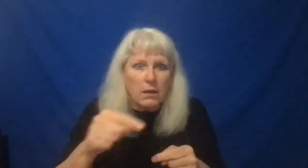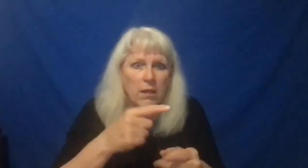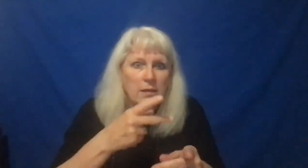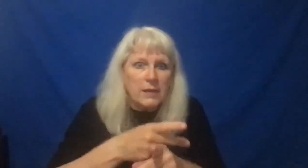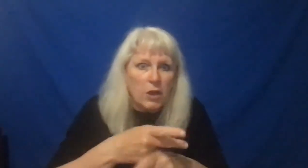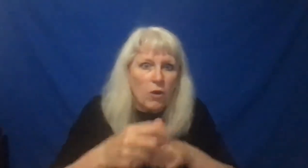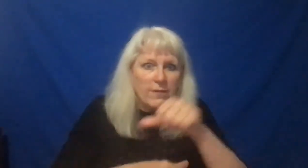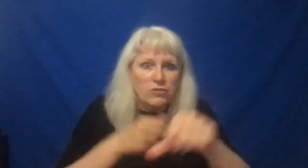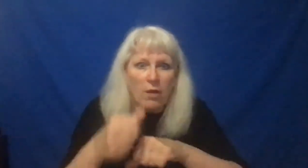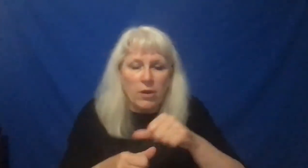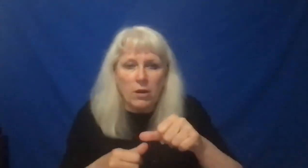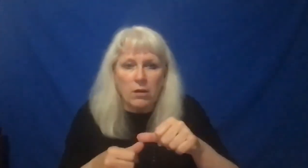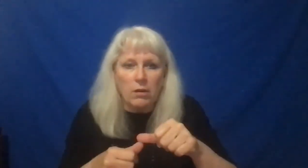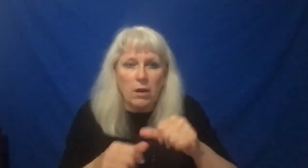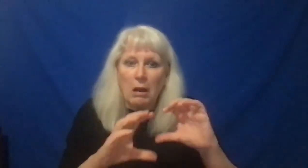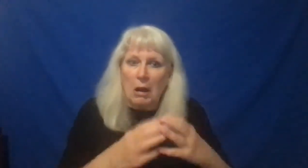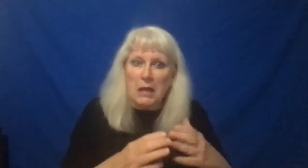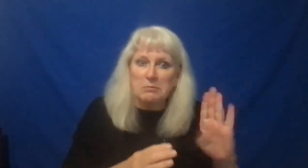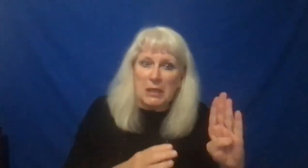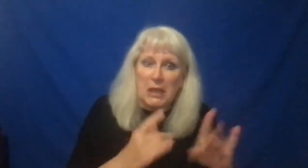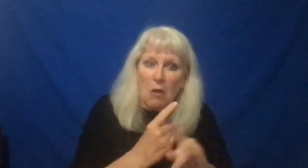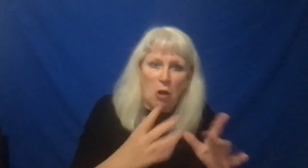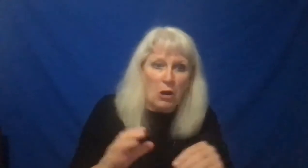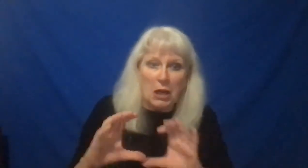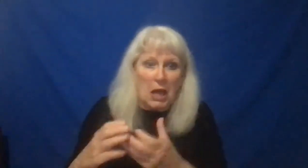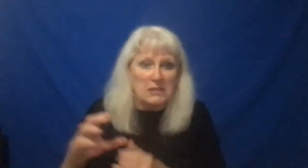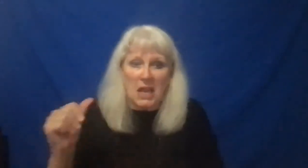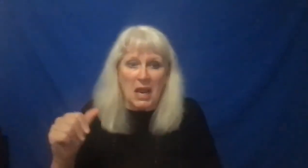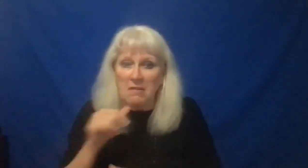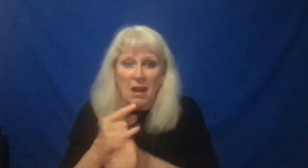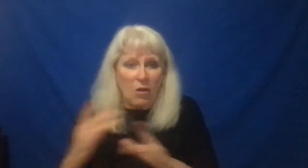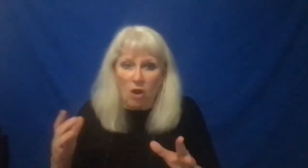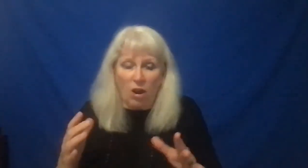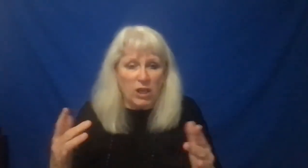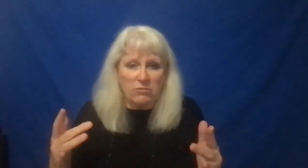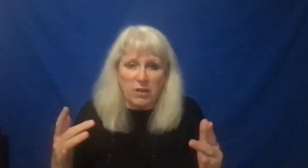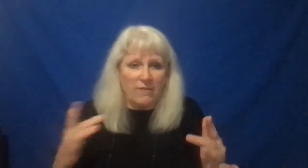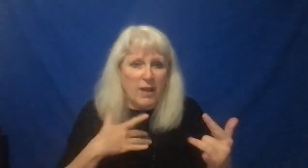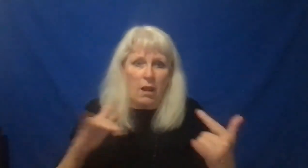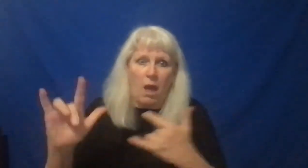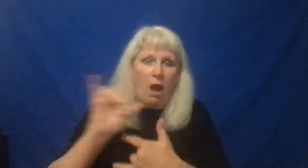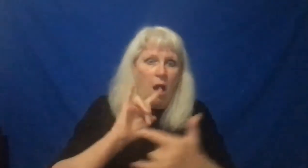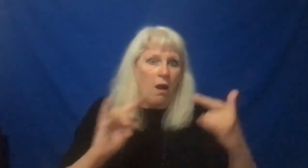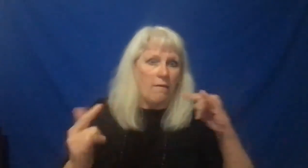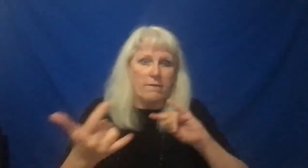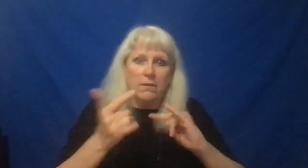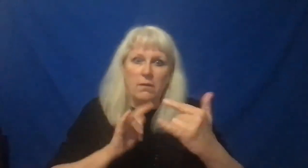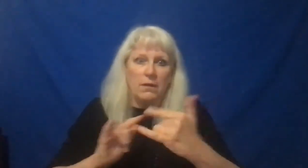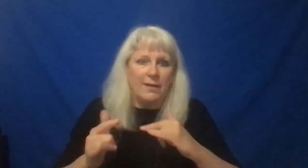And whether you're A or B, I feel the love. And we all feel the love of the fellowship. There's no question